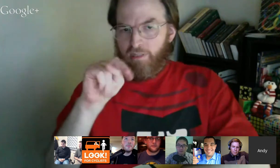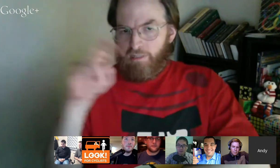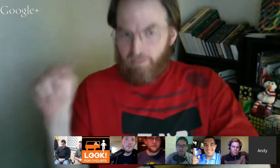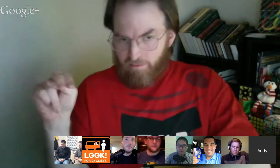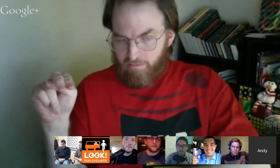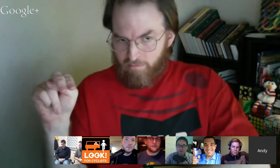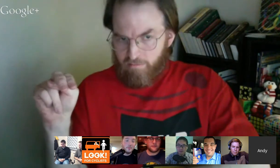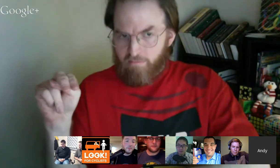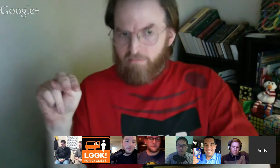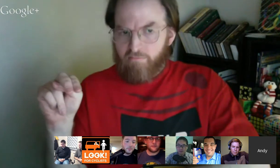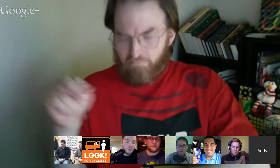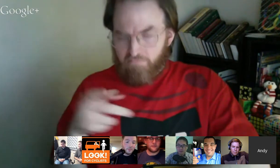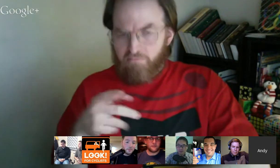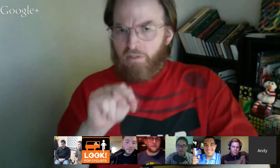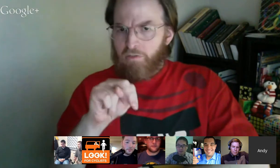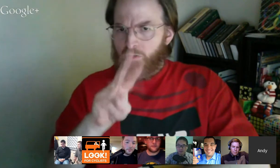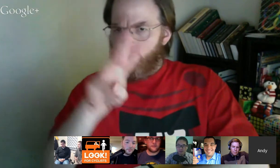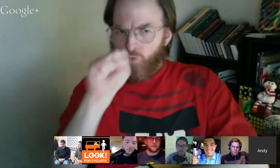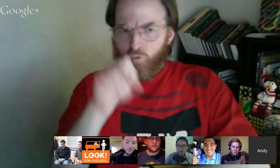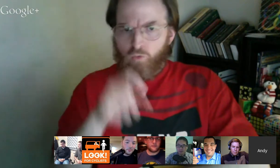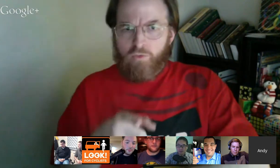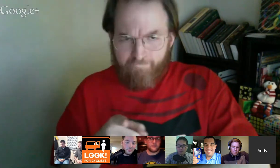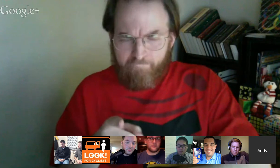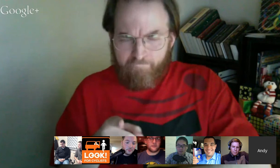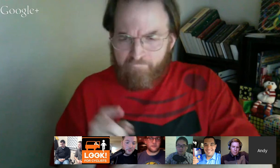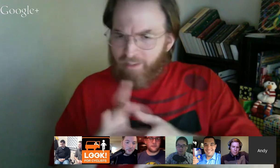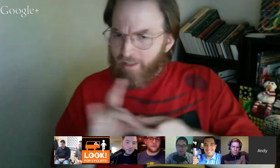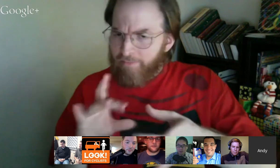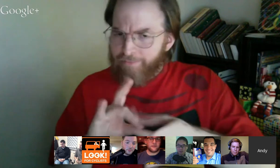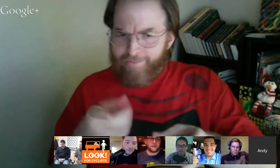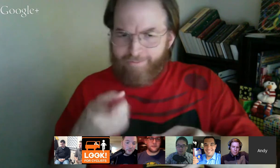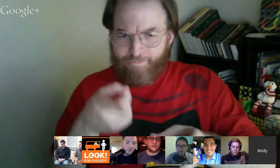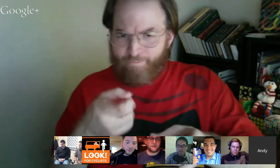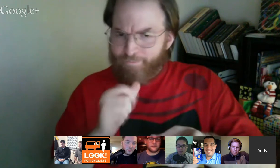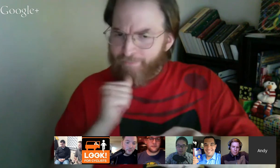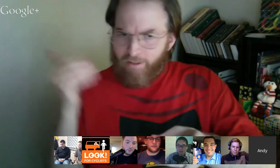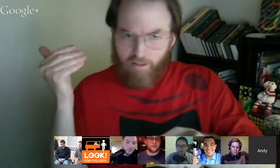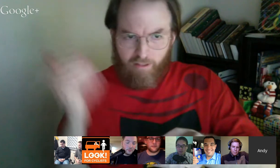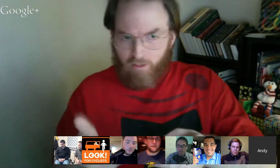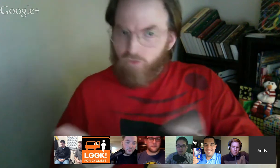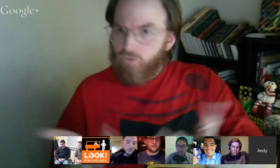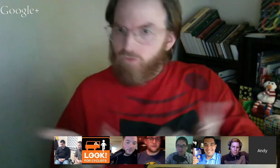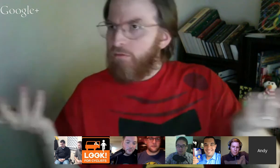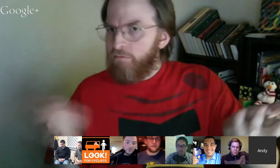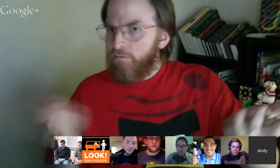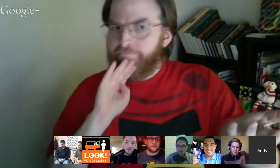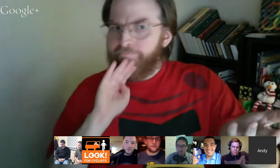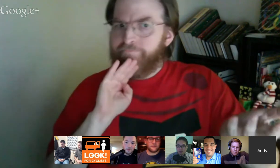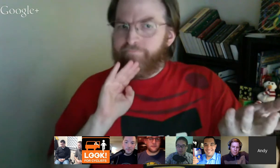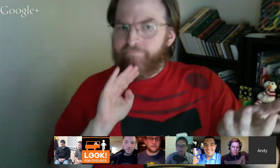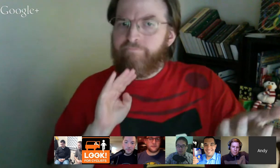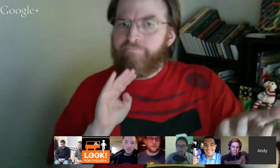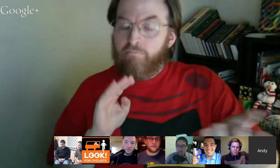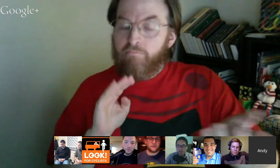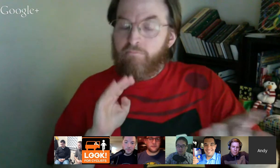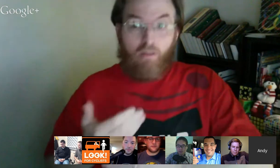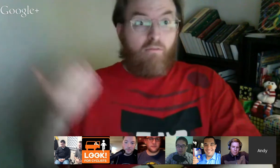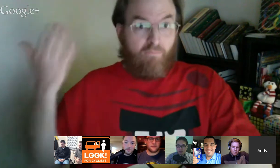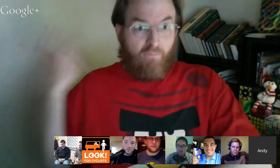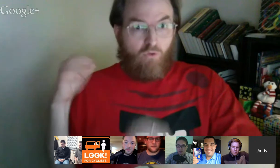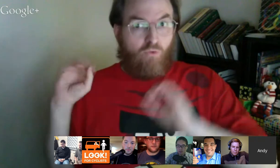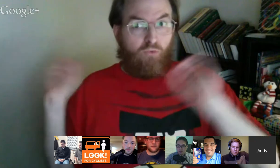For example, you know, when I go to CNN, you know, I'll go to CNN for a news site and see a news story there, and I arrive there,